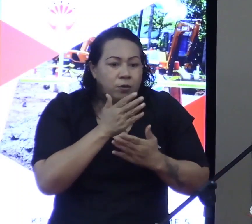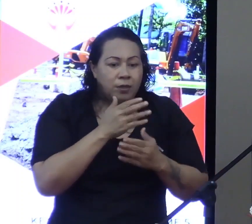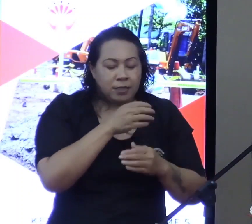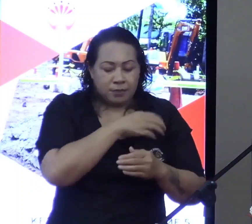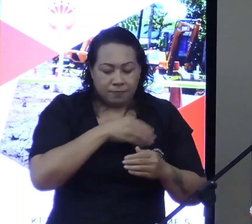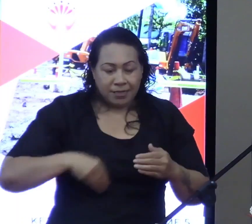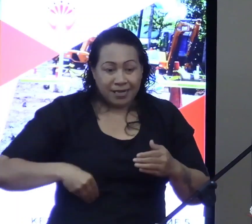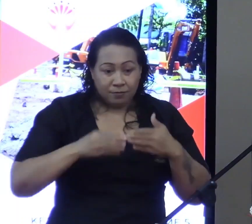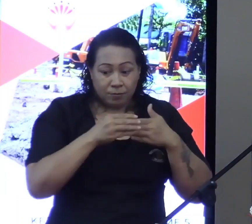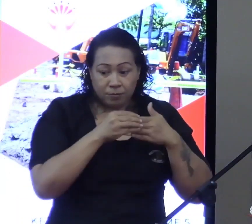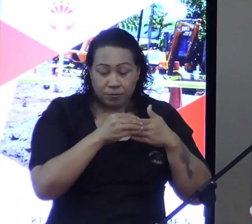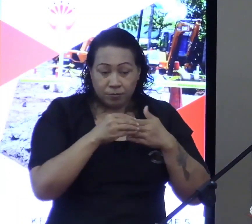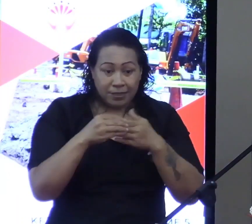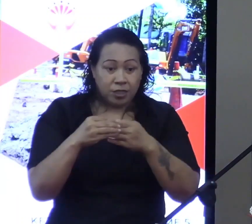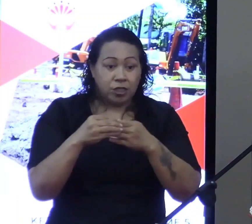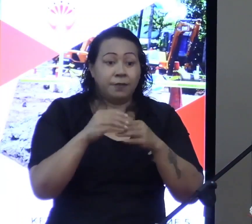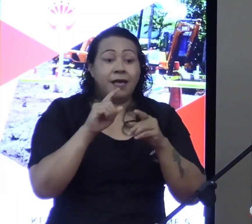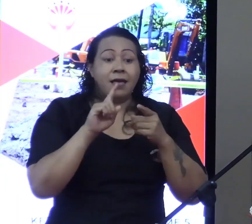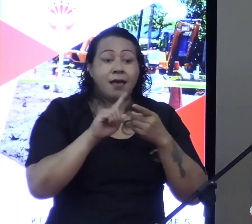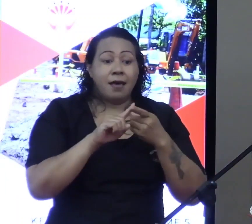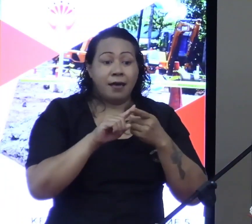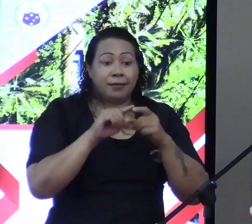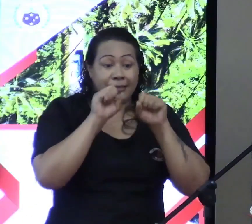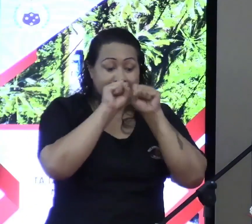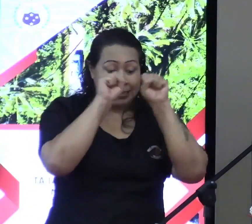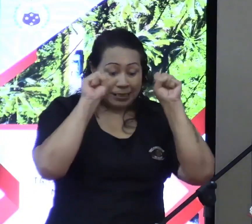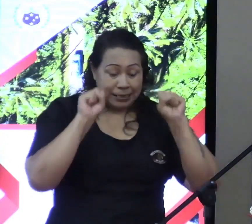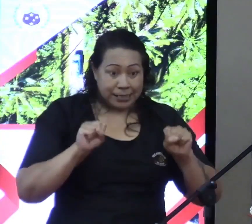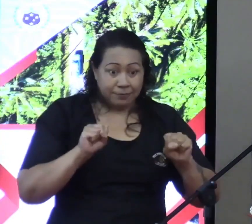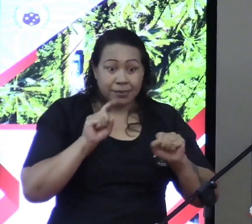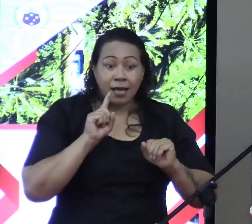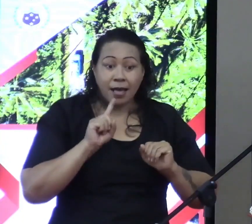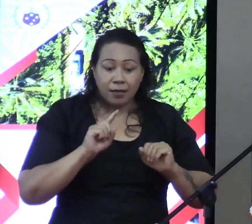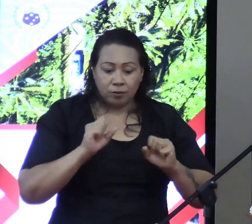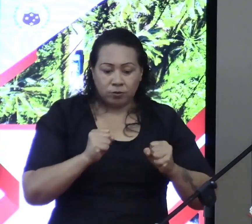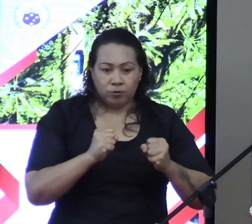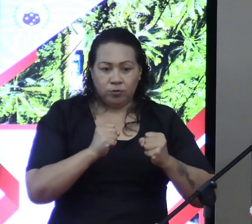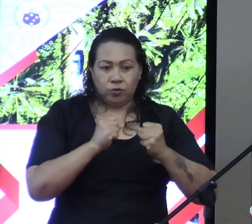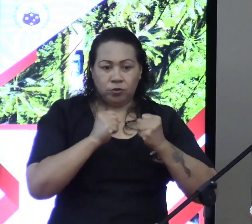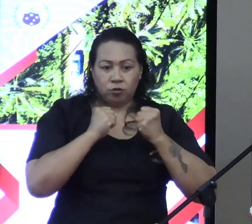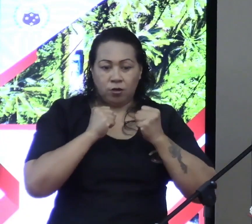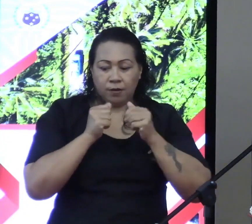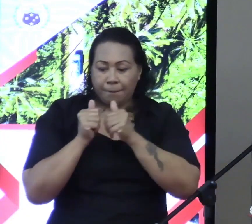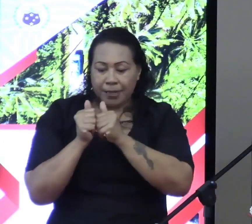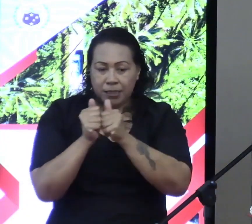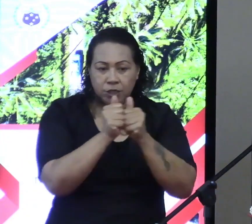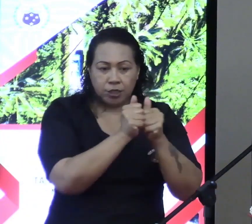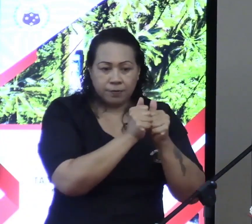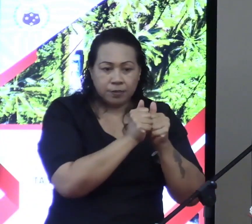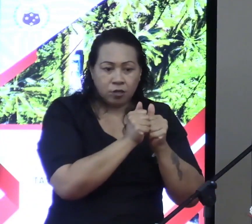systems, and secure partnerships that can benefit Samoa.